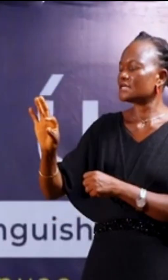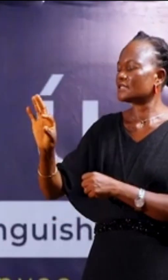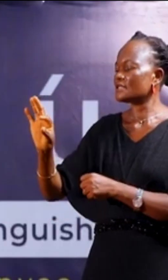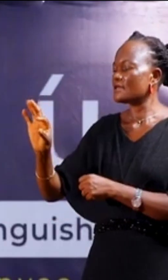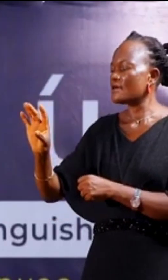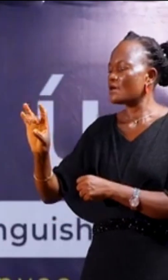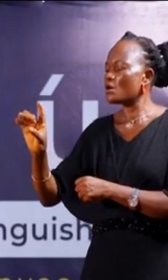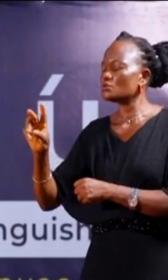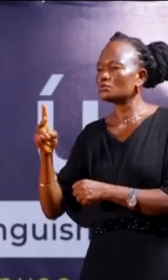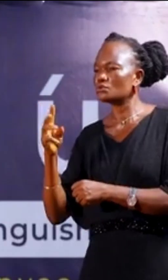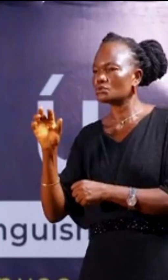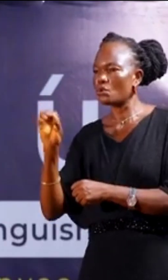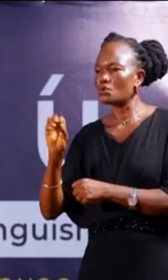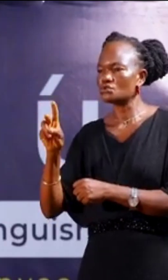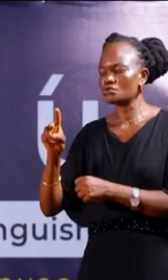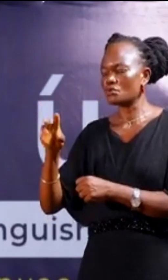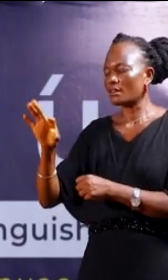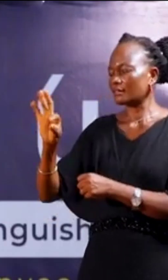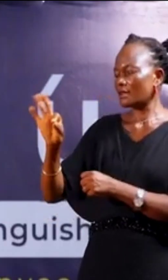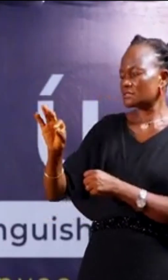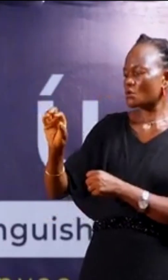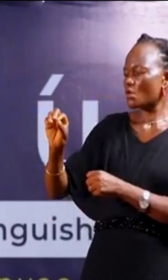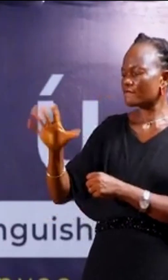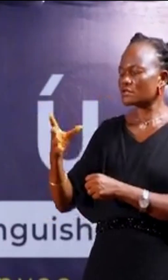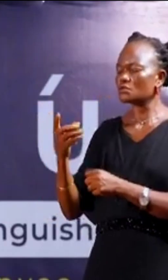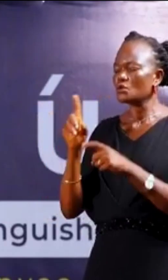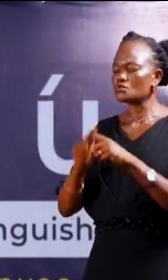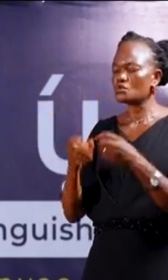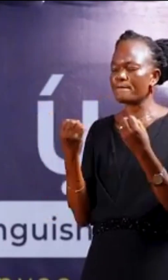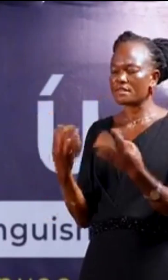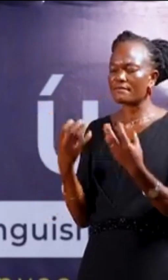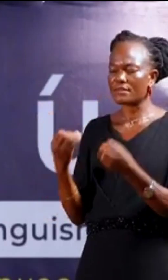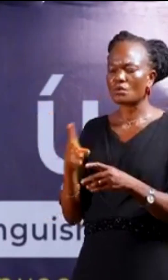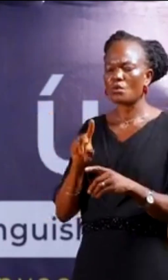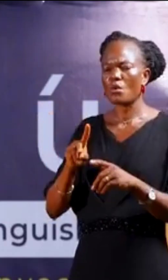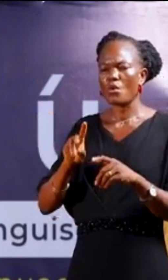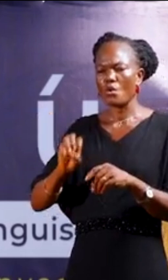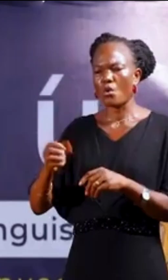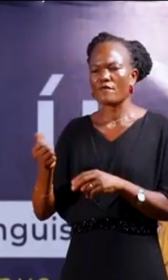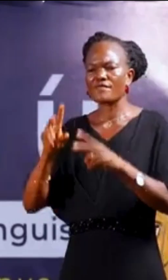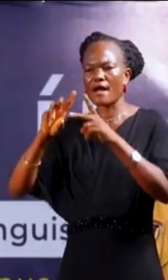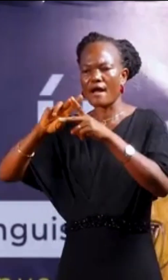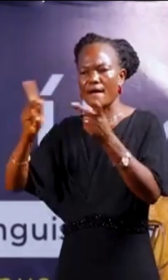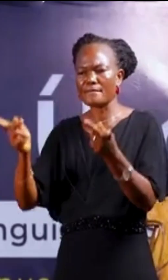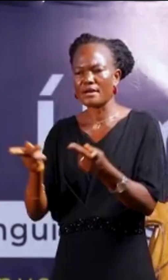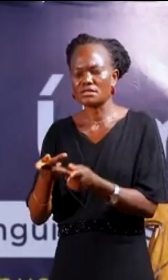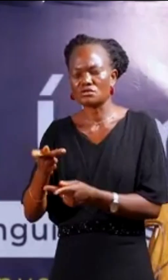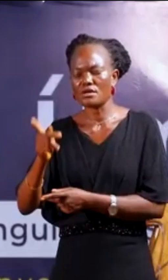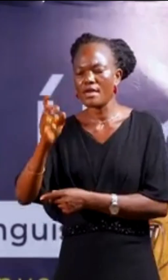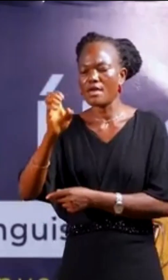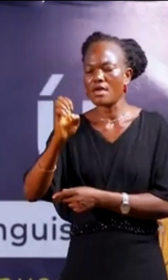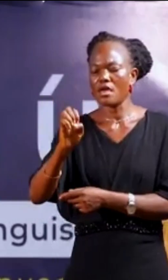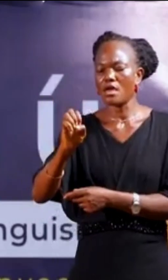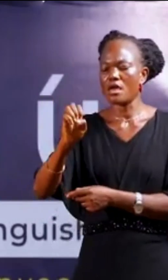Ahara expedition, 1905, to many other expeditions, right, to the Ekumeku,